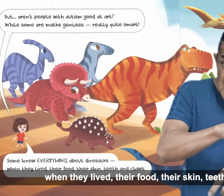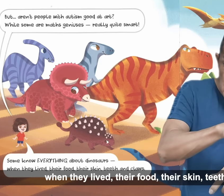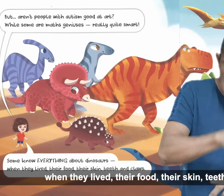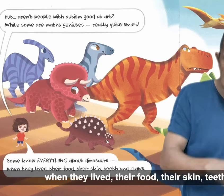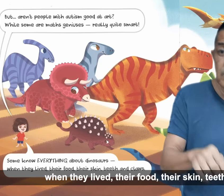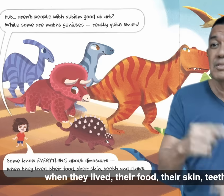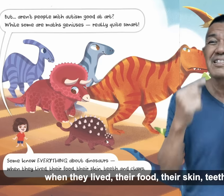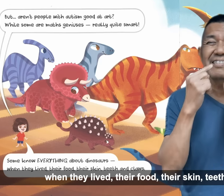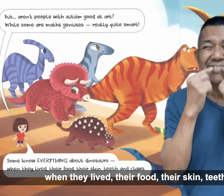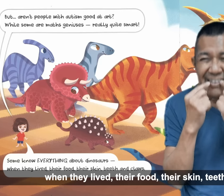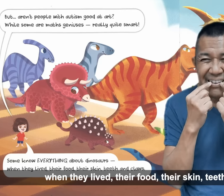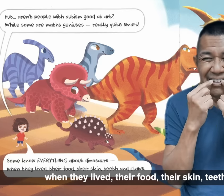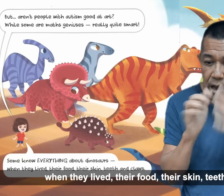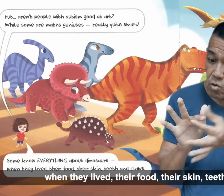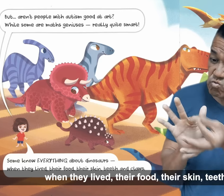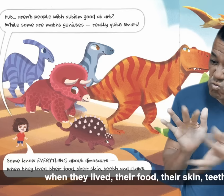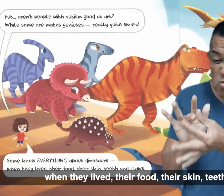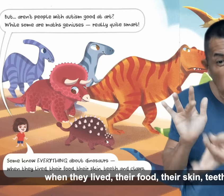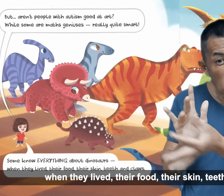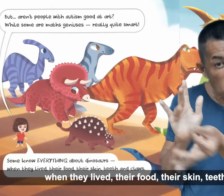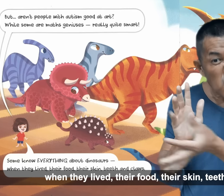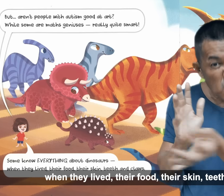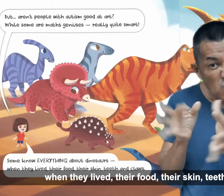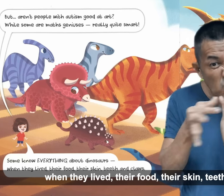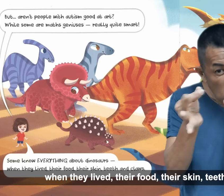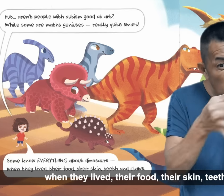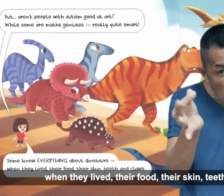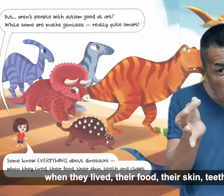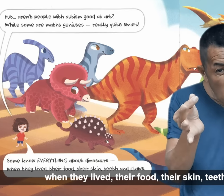skin, teeth, and claws.